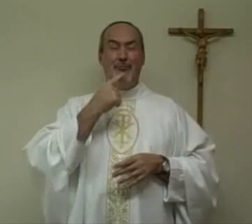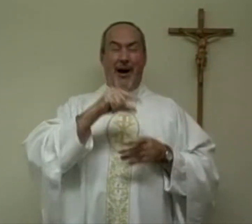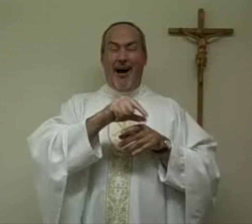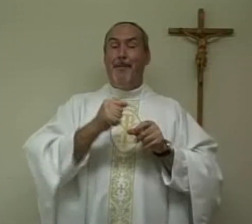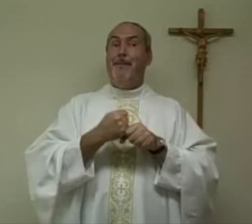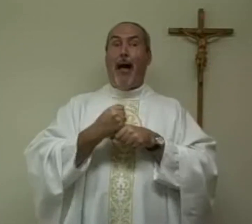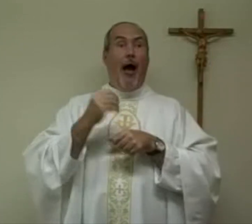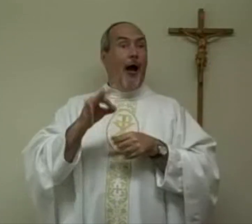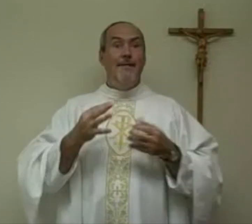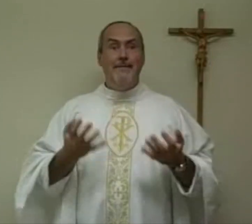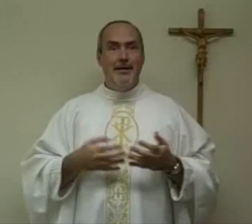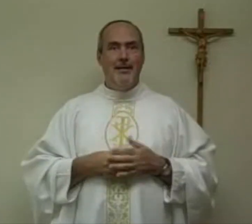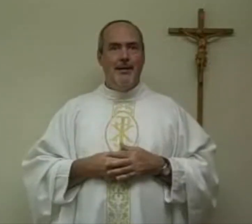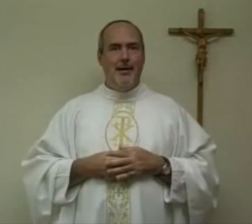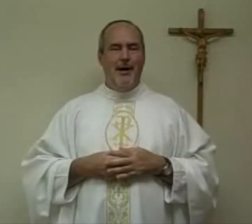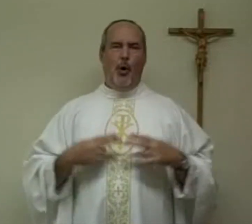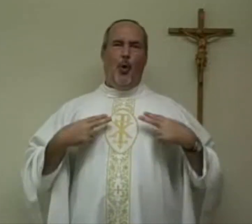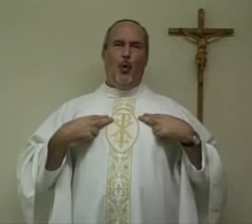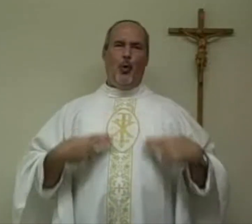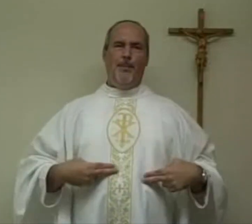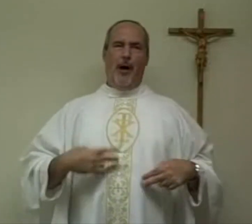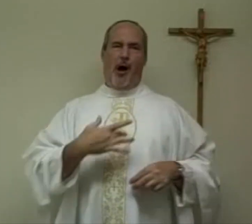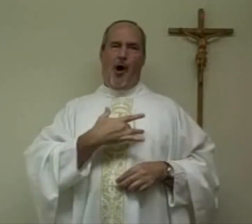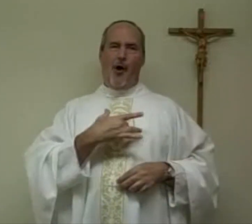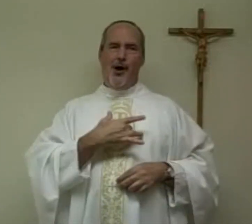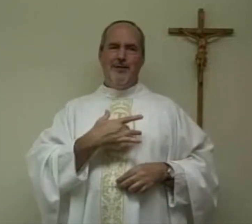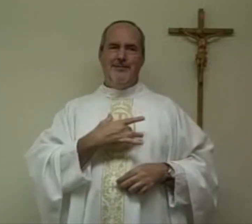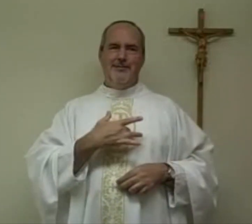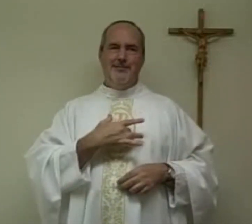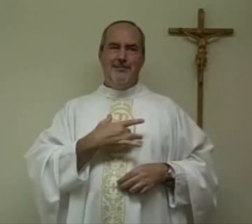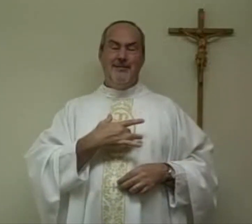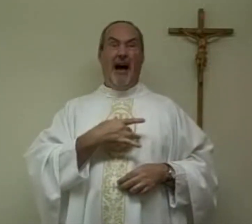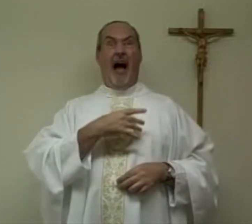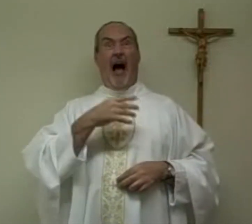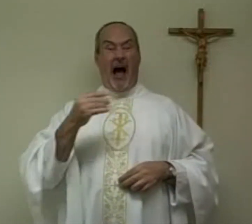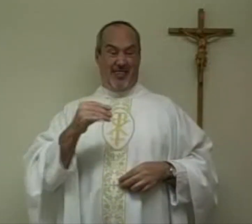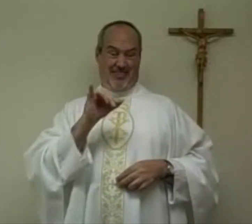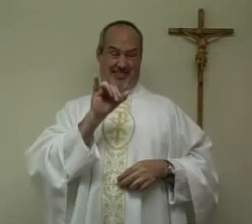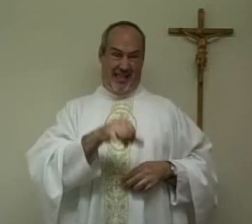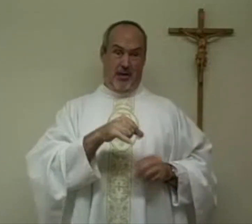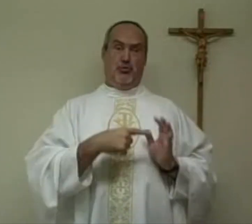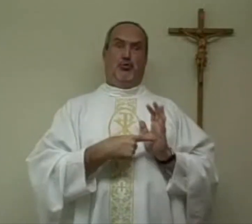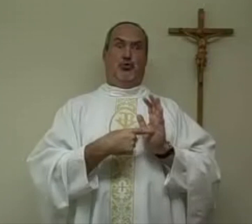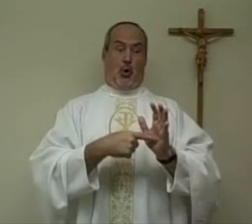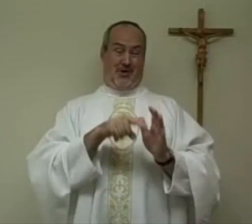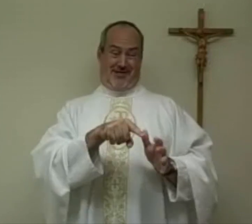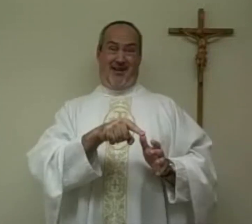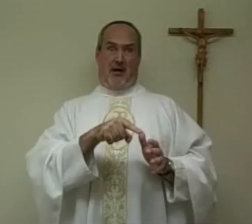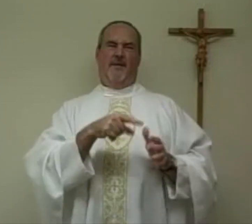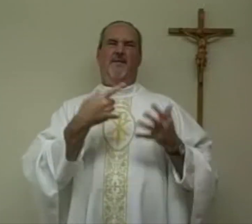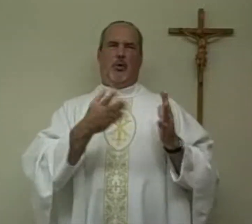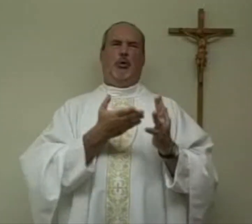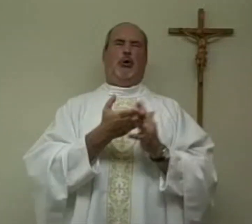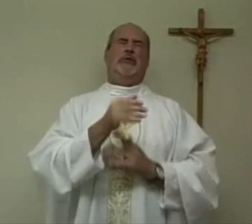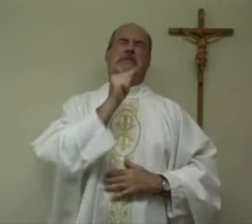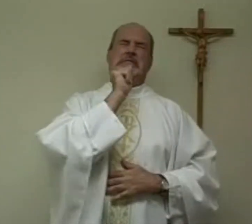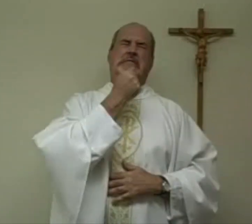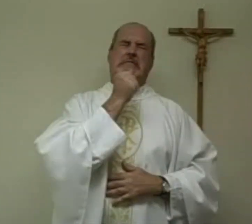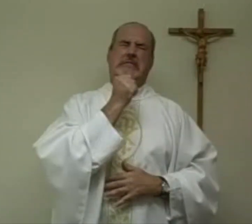that the red flesh around the edge was made of human heart muscle. And that